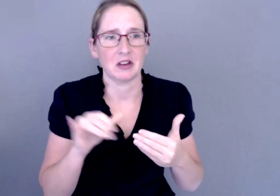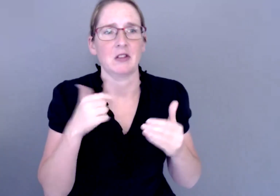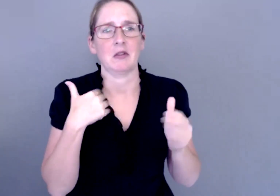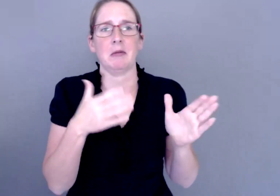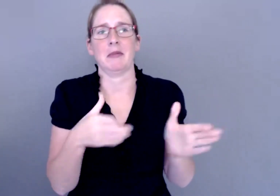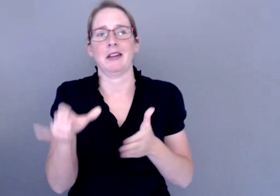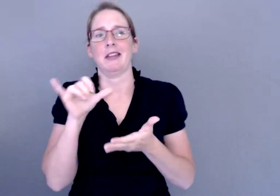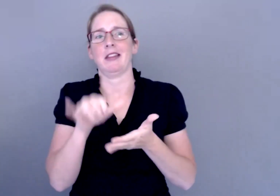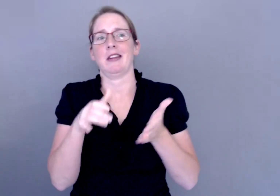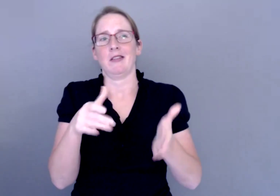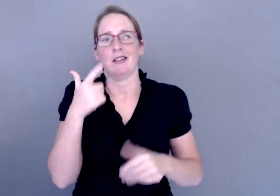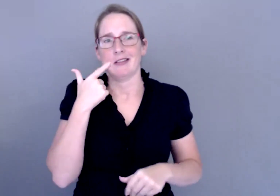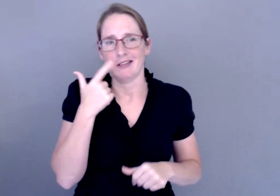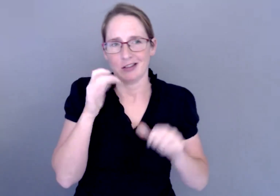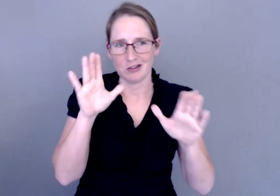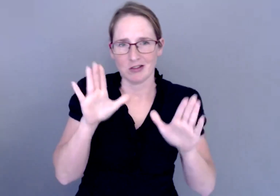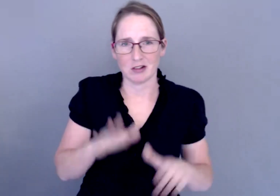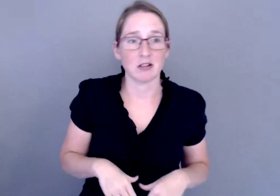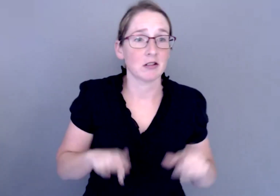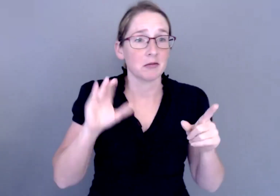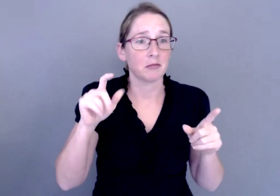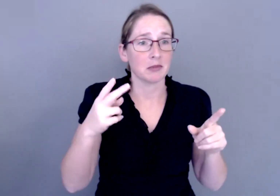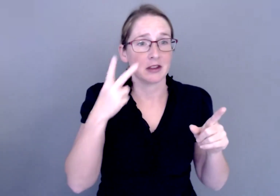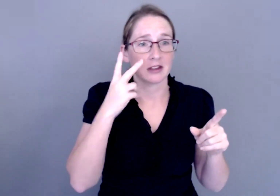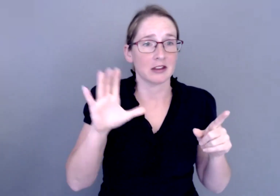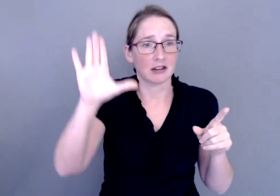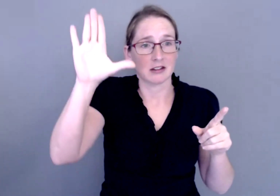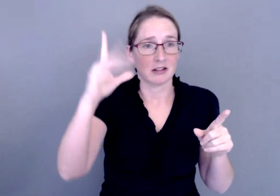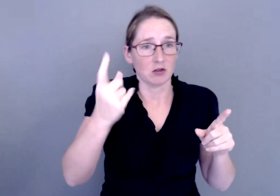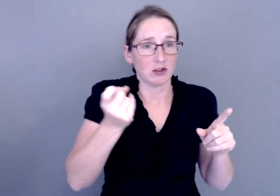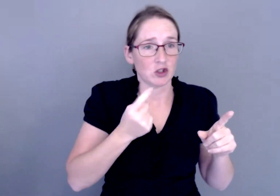way. Great. Oh, Beth, Beth has a question.